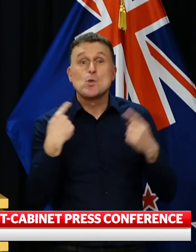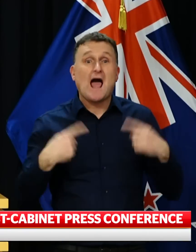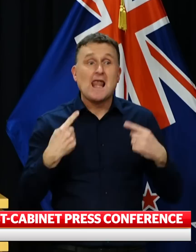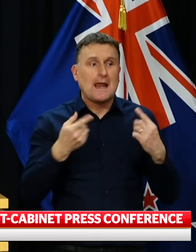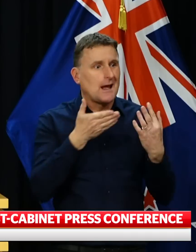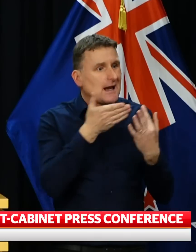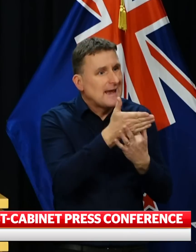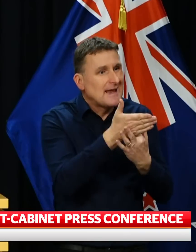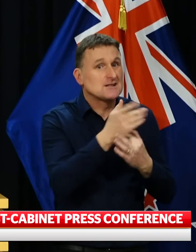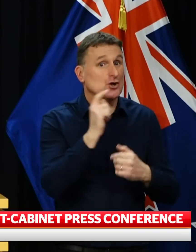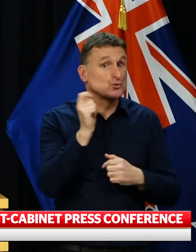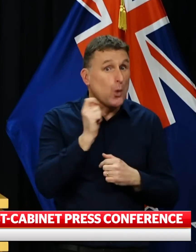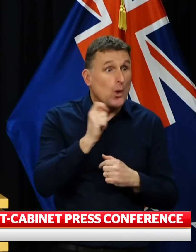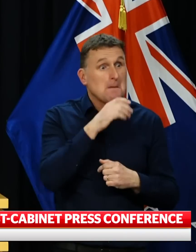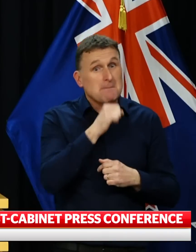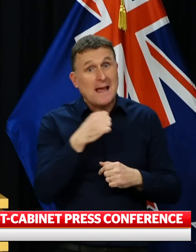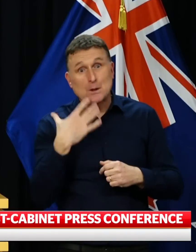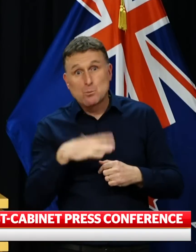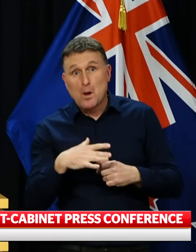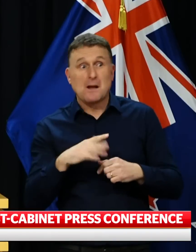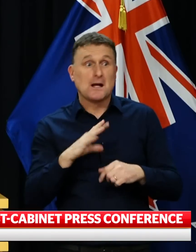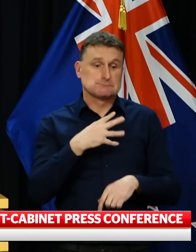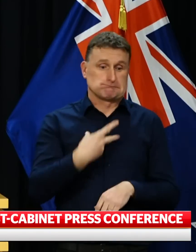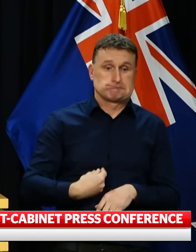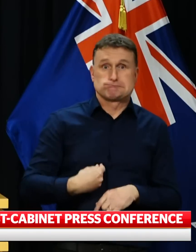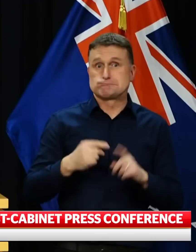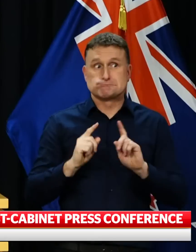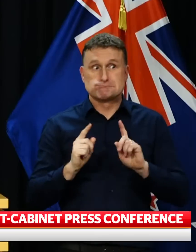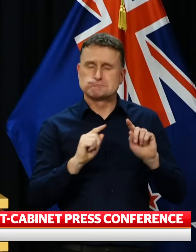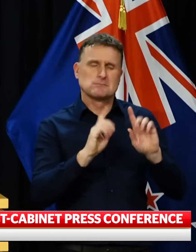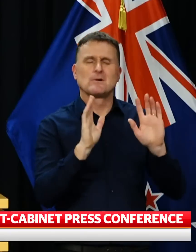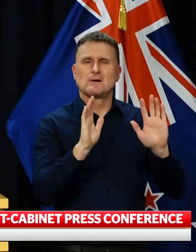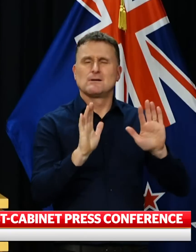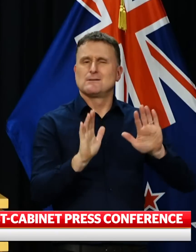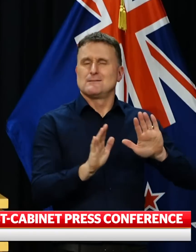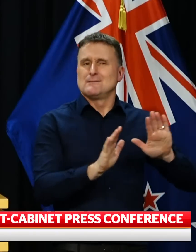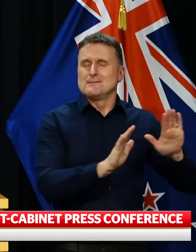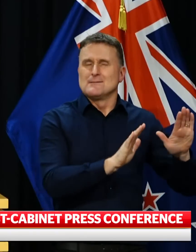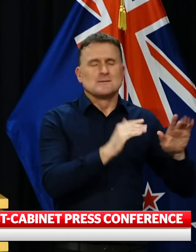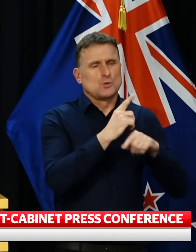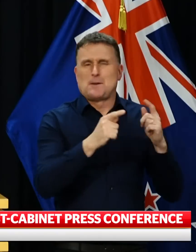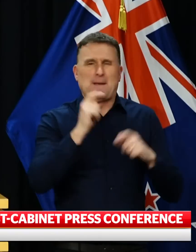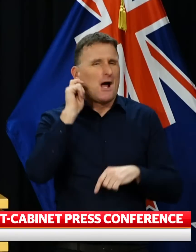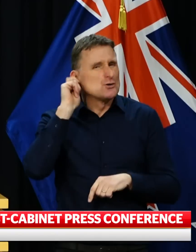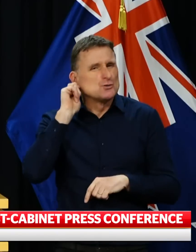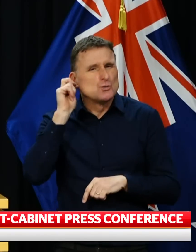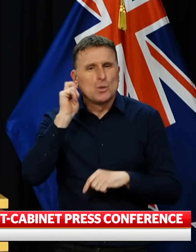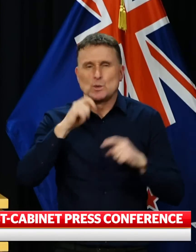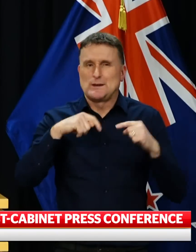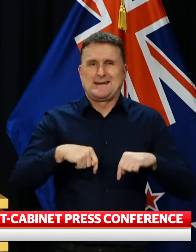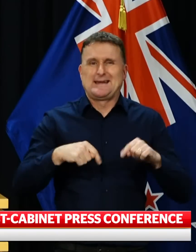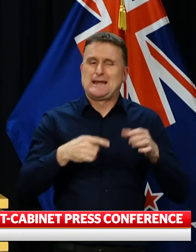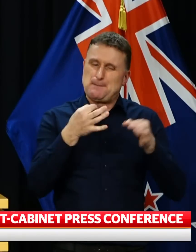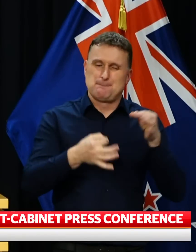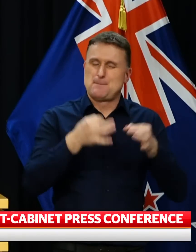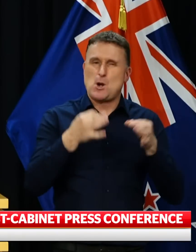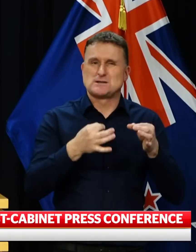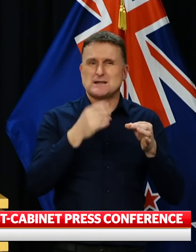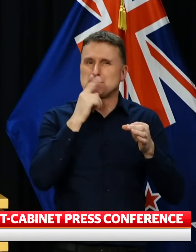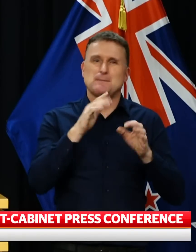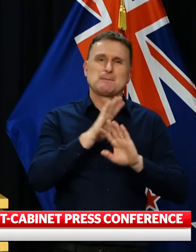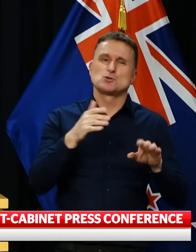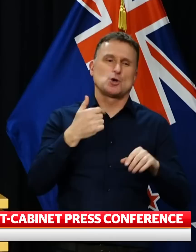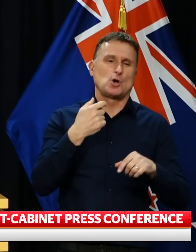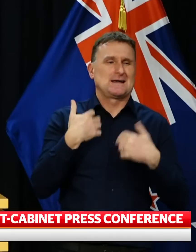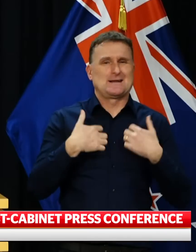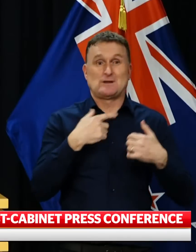New Zealand First can, choose to talk about that if they want to, but I don't think it's the sort of politics that New Zealanders are really engaged in at the moment.